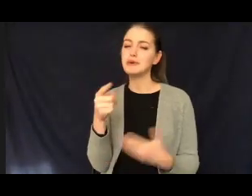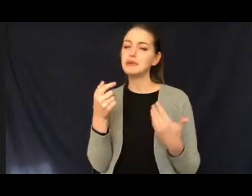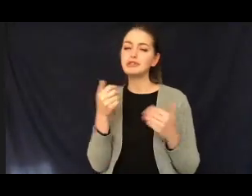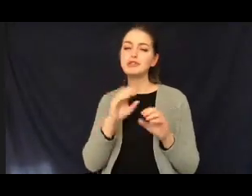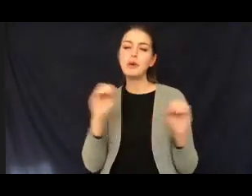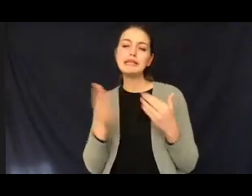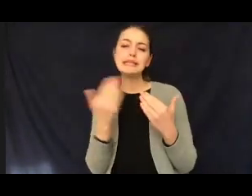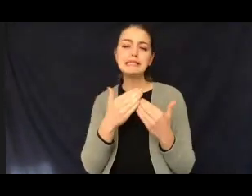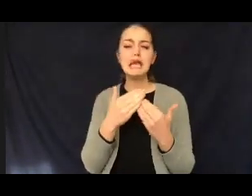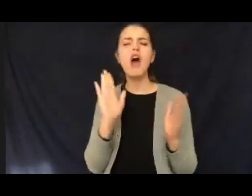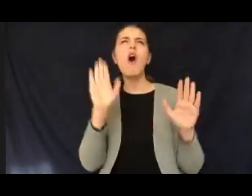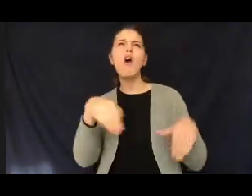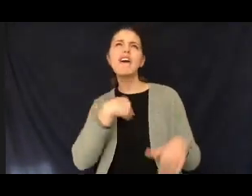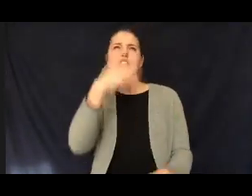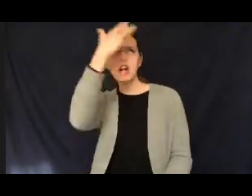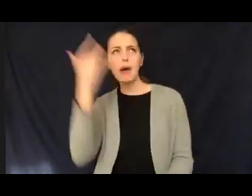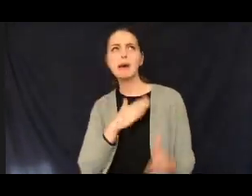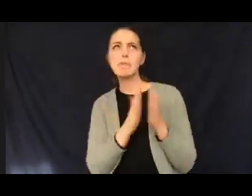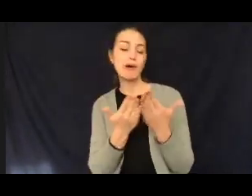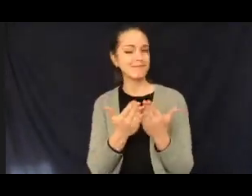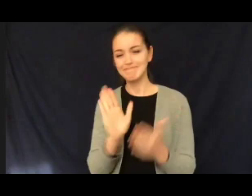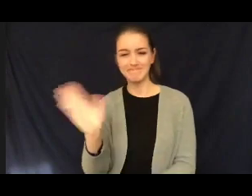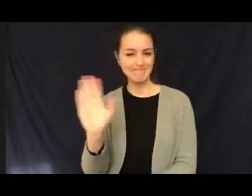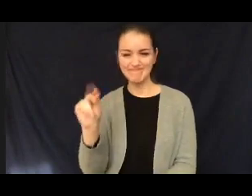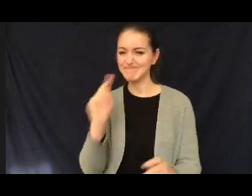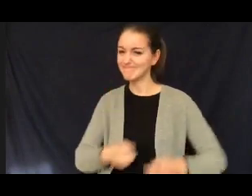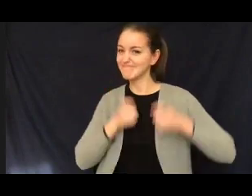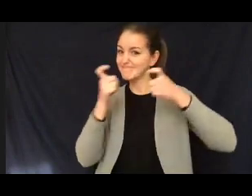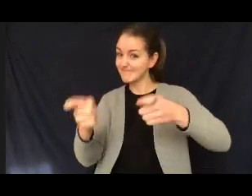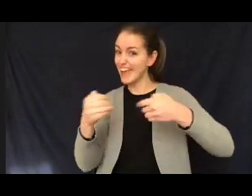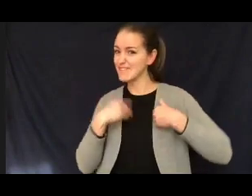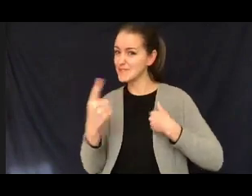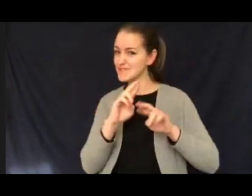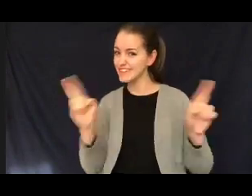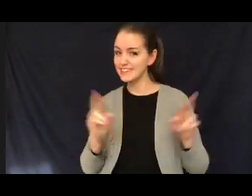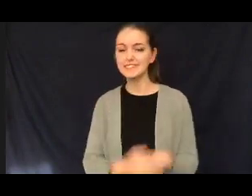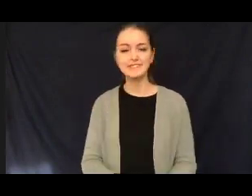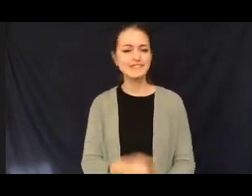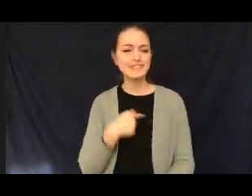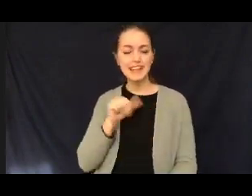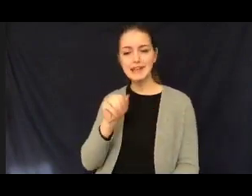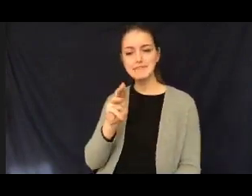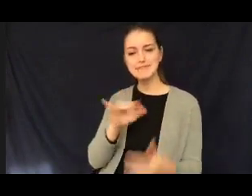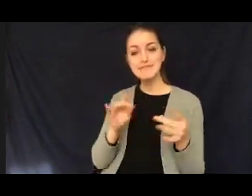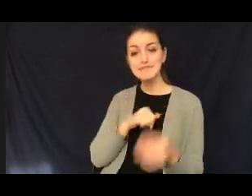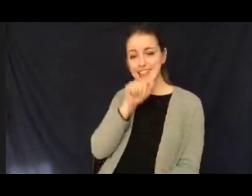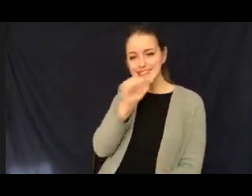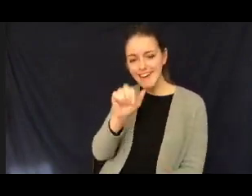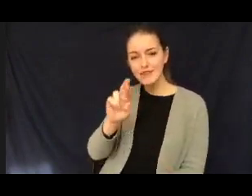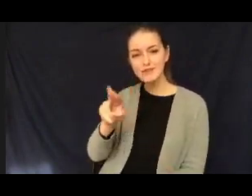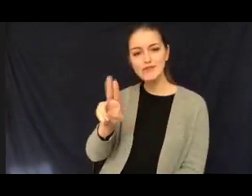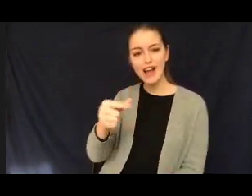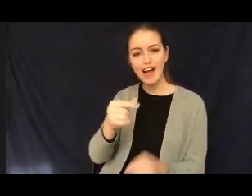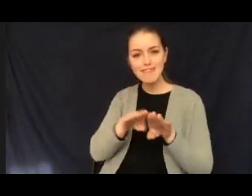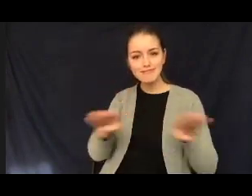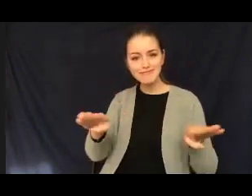out. Right. Nice. Clever. I love this rug. Isn't it nice? Yeah. Yeah. Very